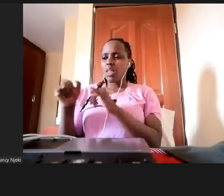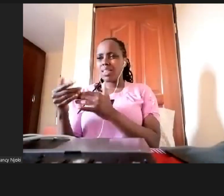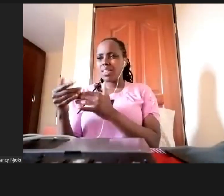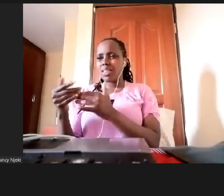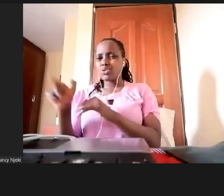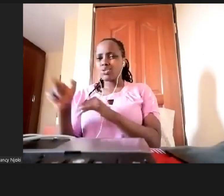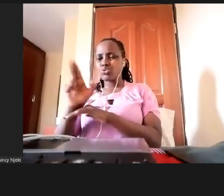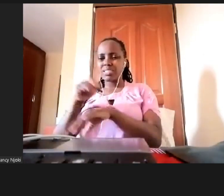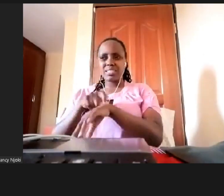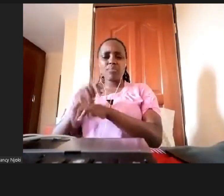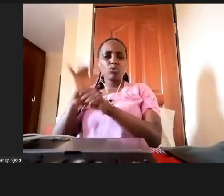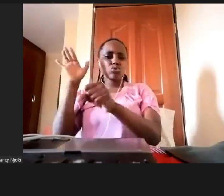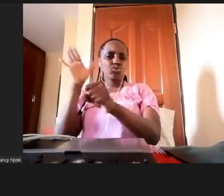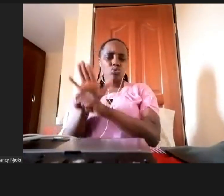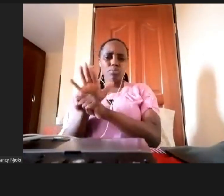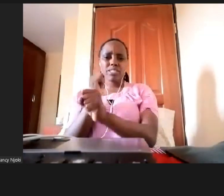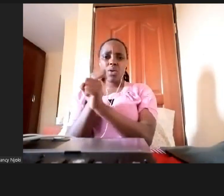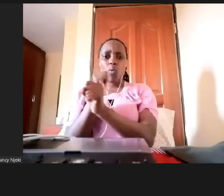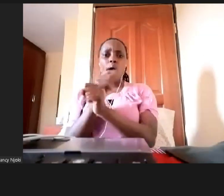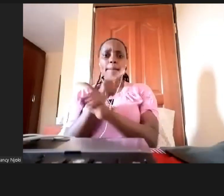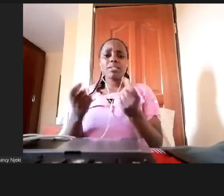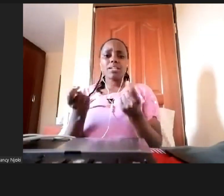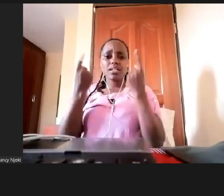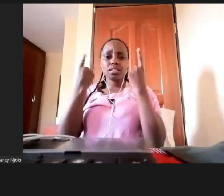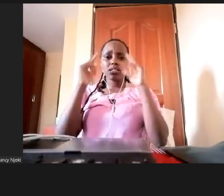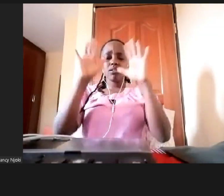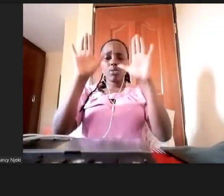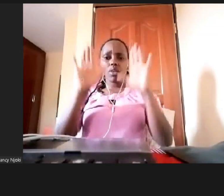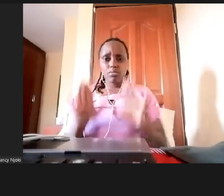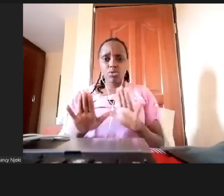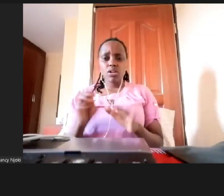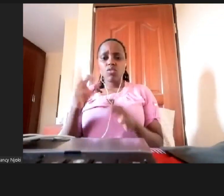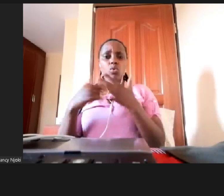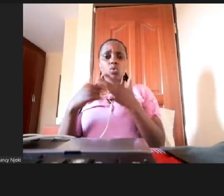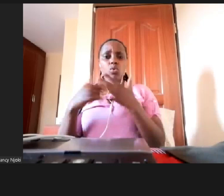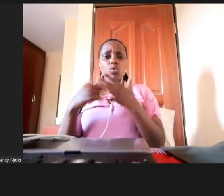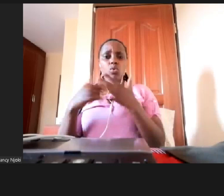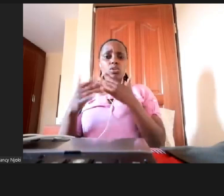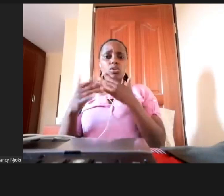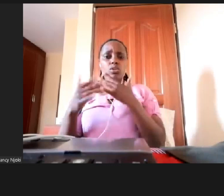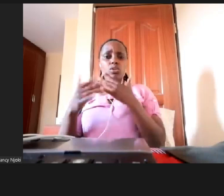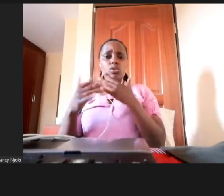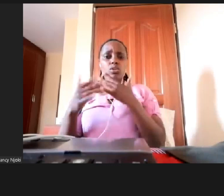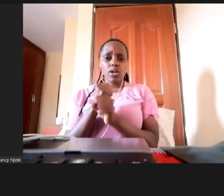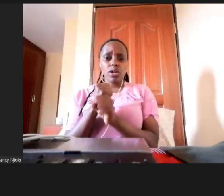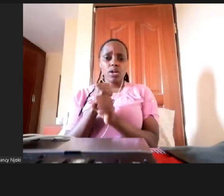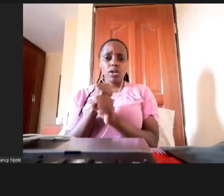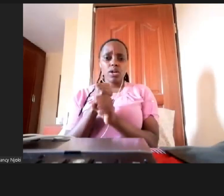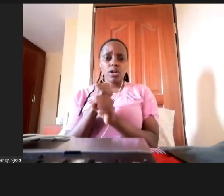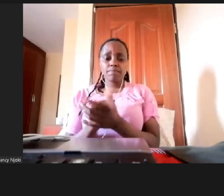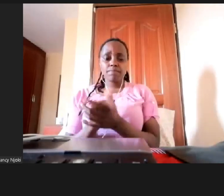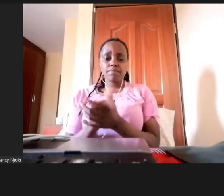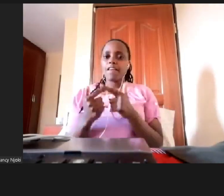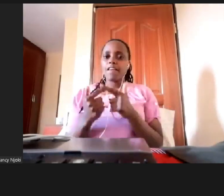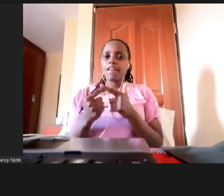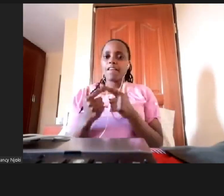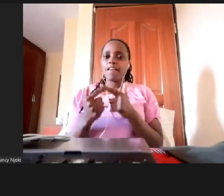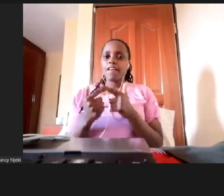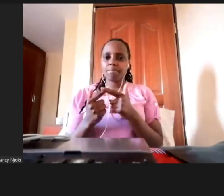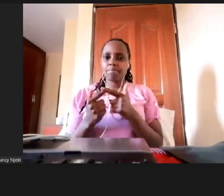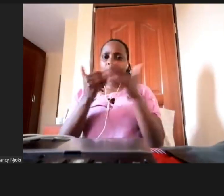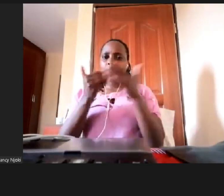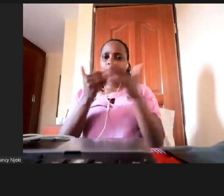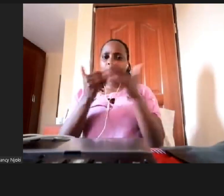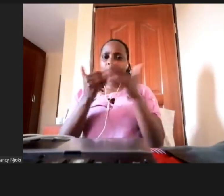was too much, but he understood the importance of what we're doing. And then, like I said, there was